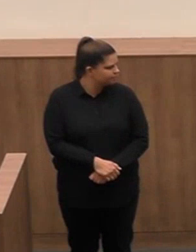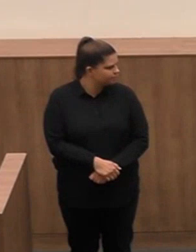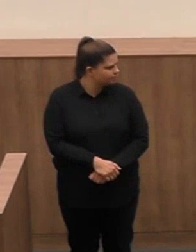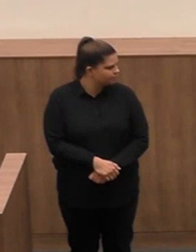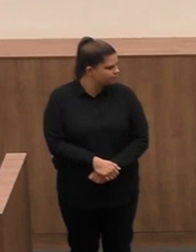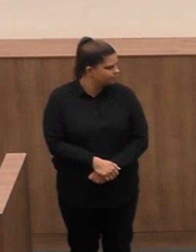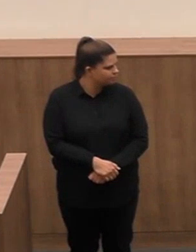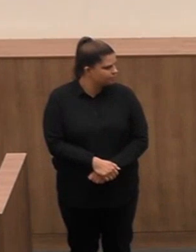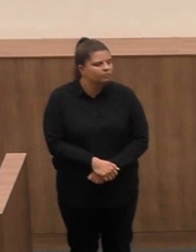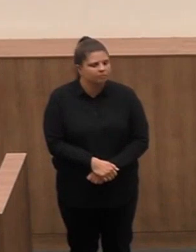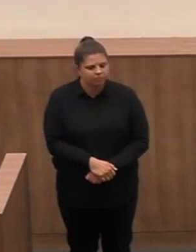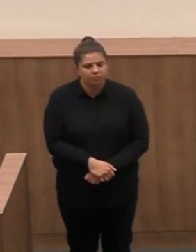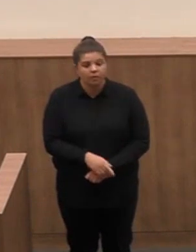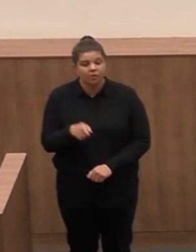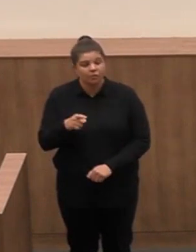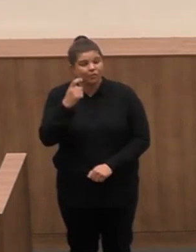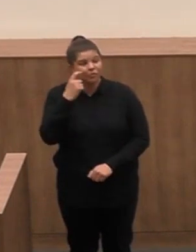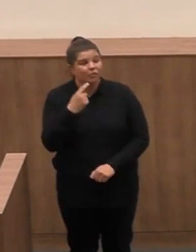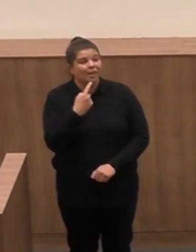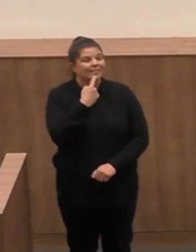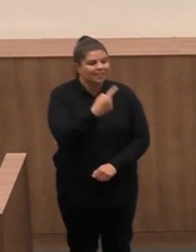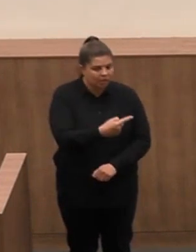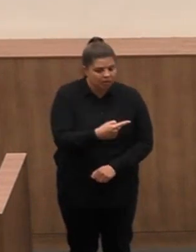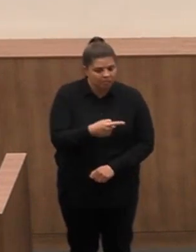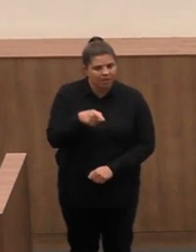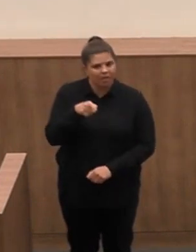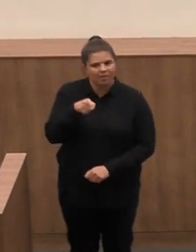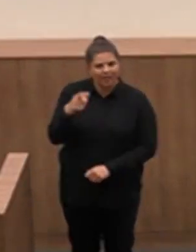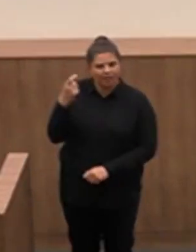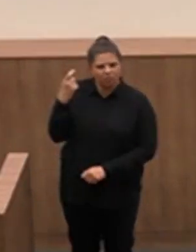when someone has ignored what you're trying to tell them,